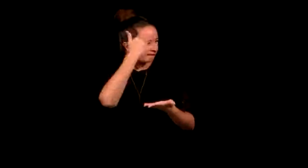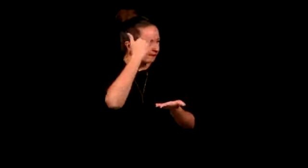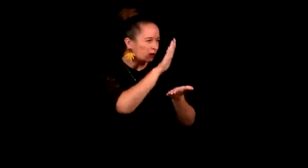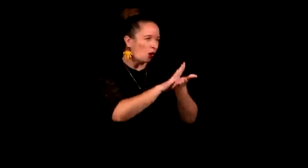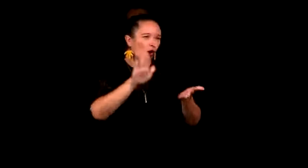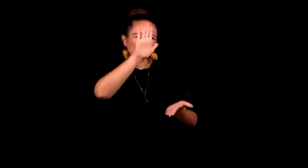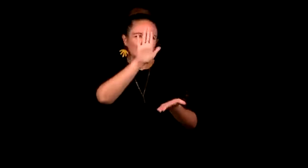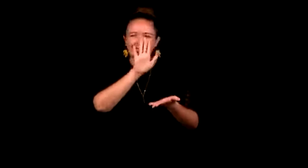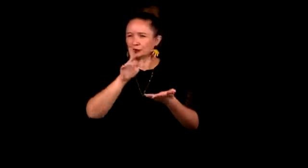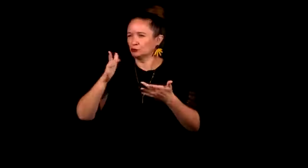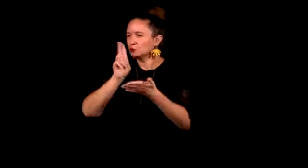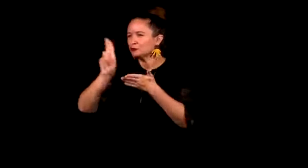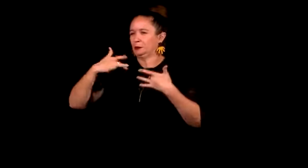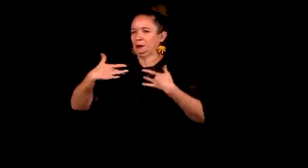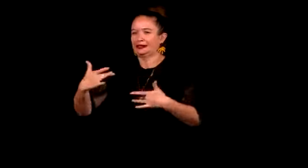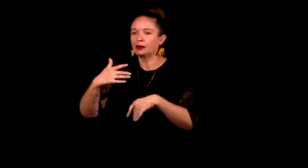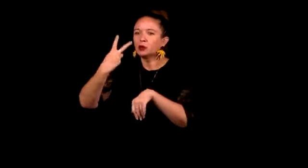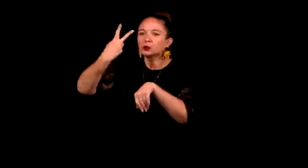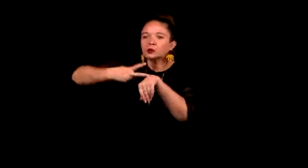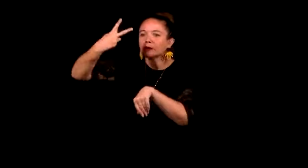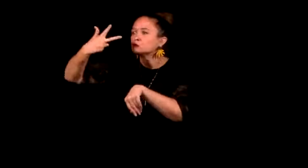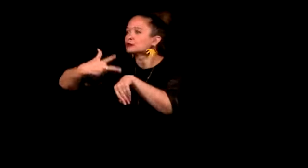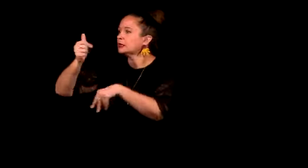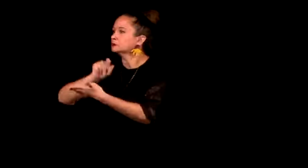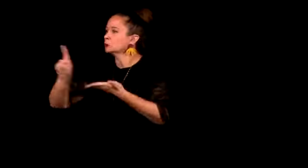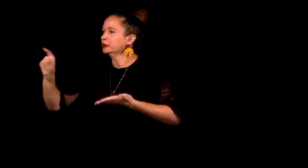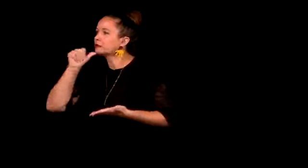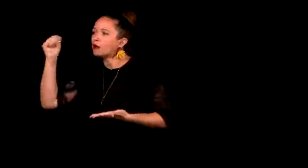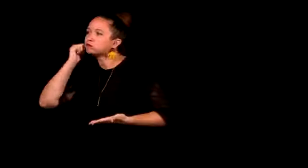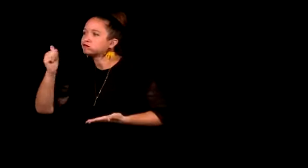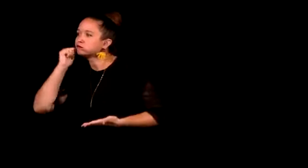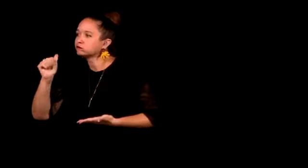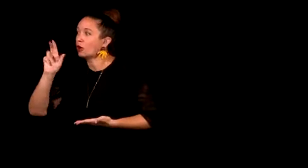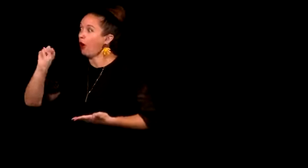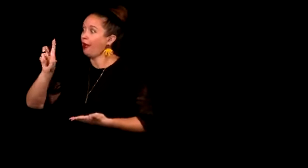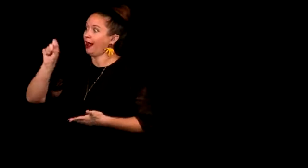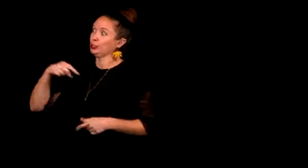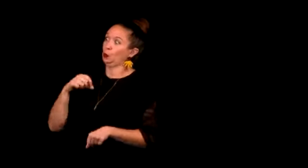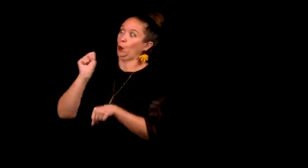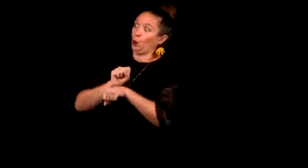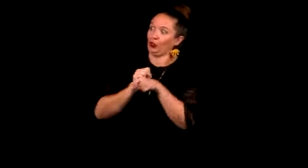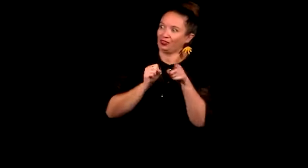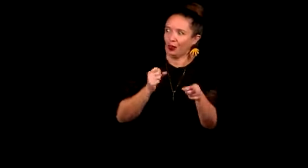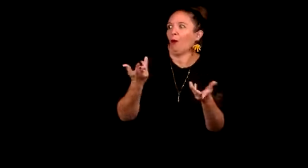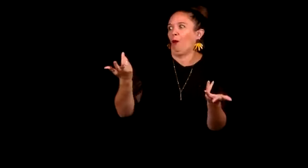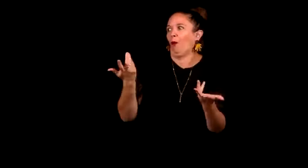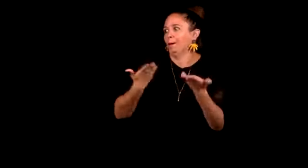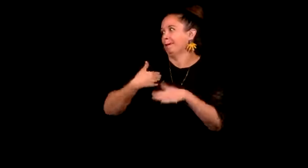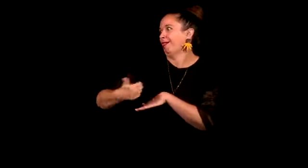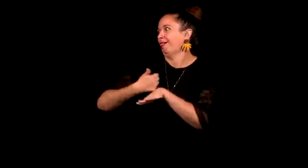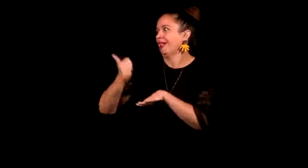hour three times a week to go to college. You know, the university was not every day, so, you know, I